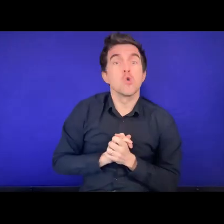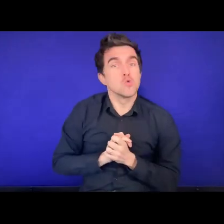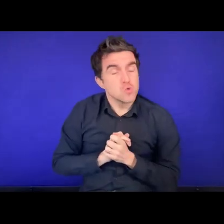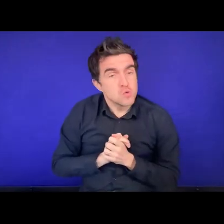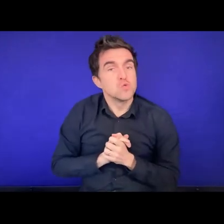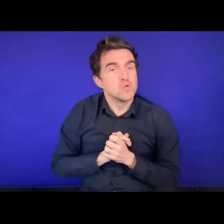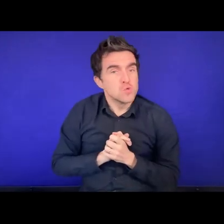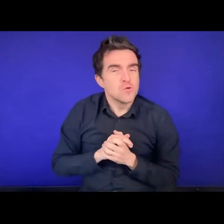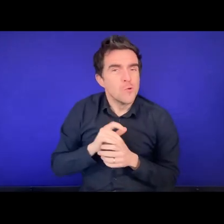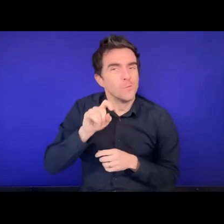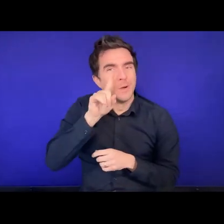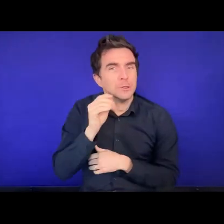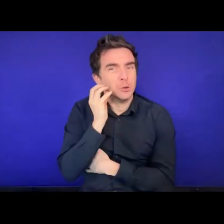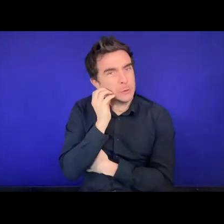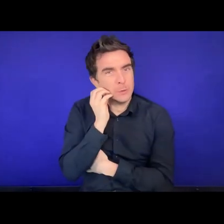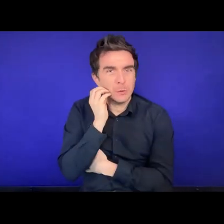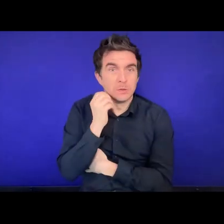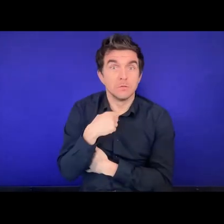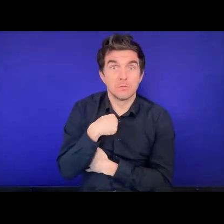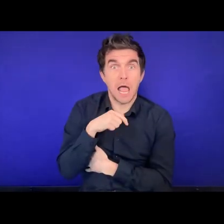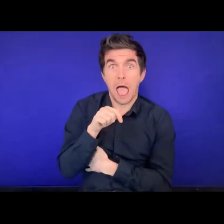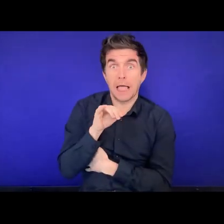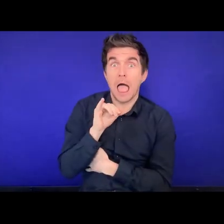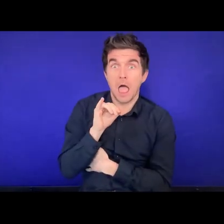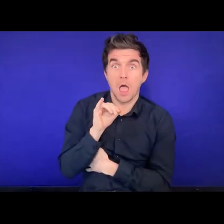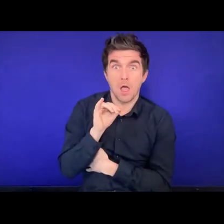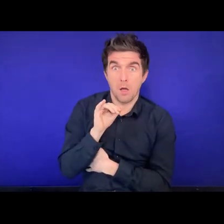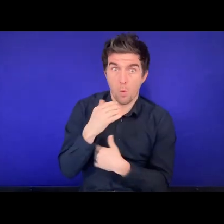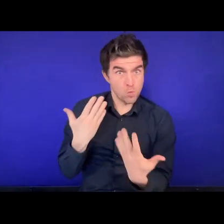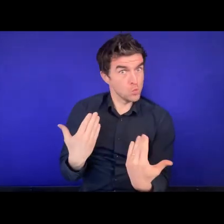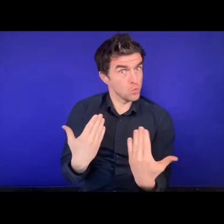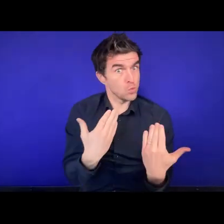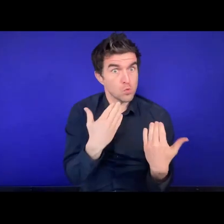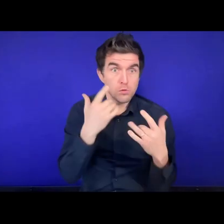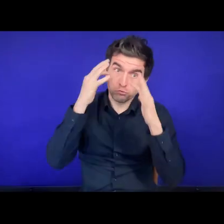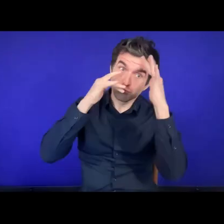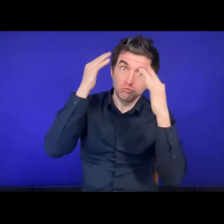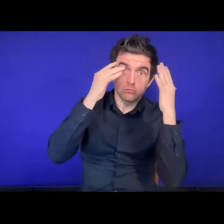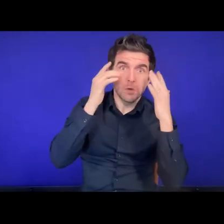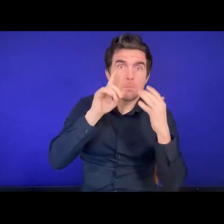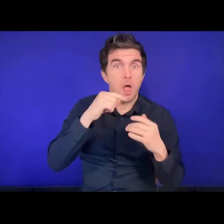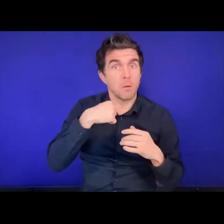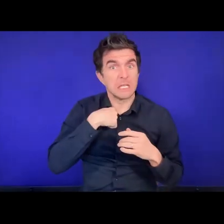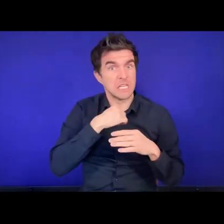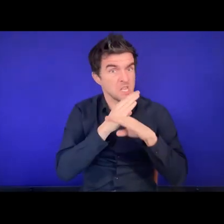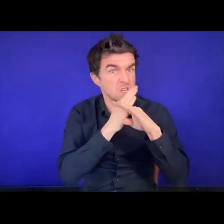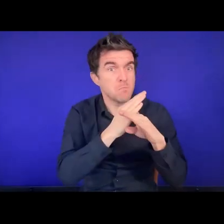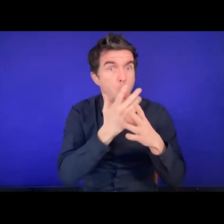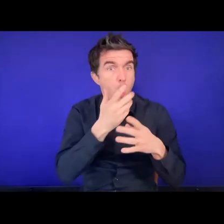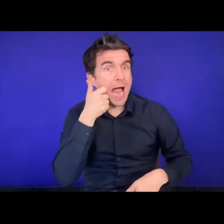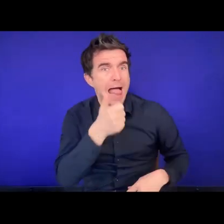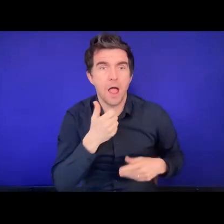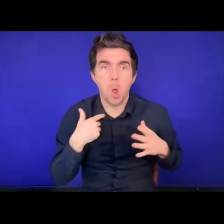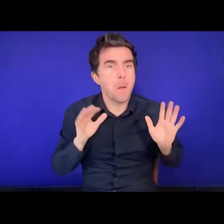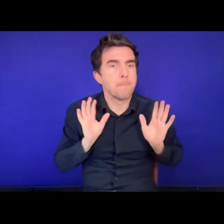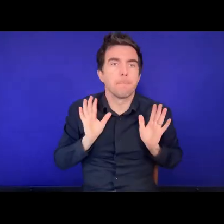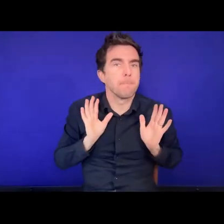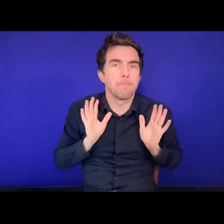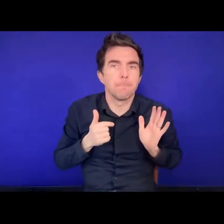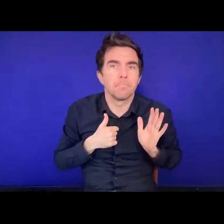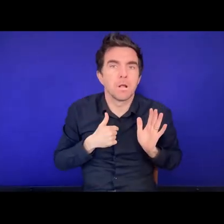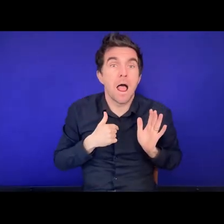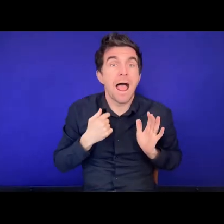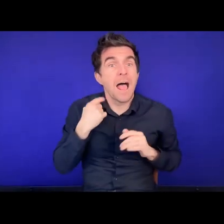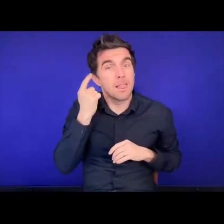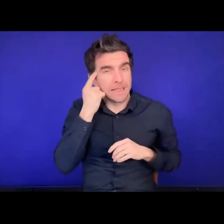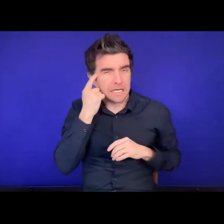AI. I think also we've all been sold a lot of promises on what AI,